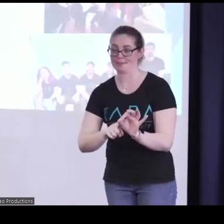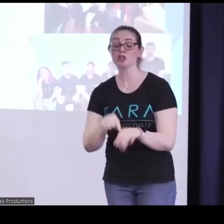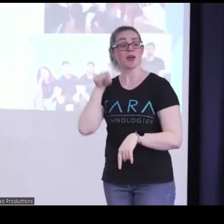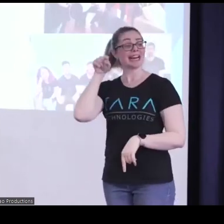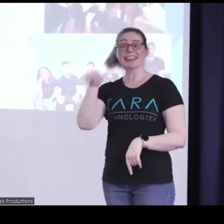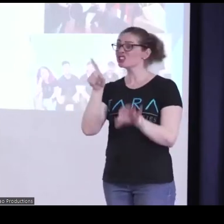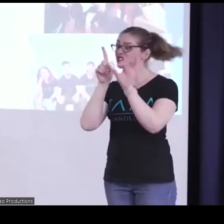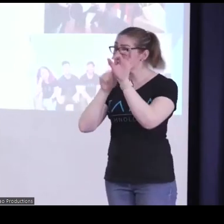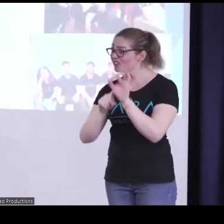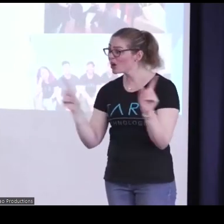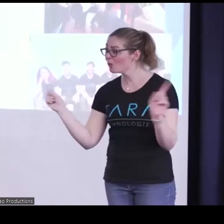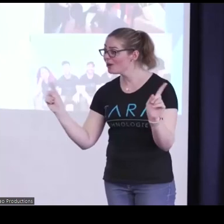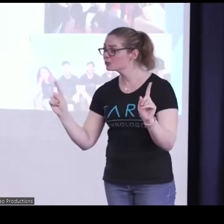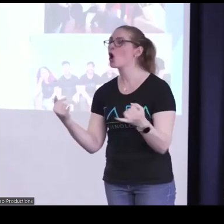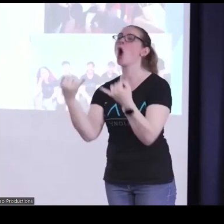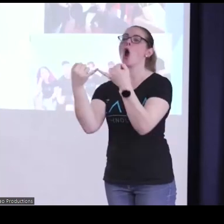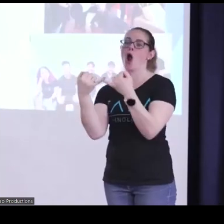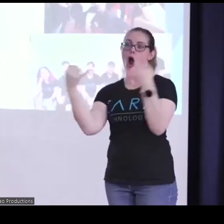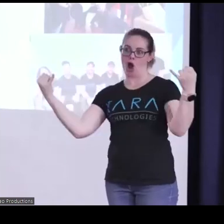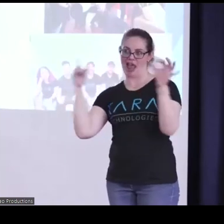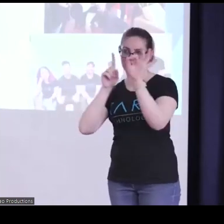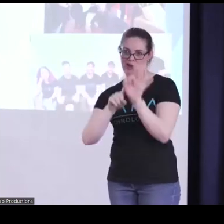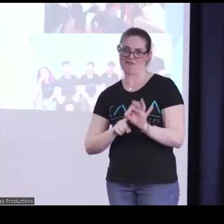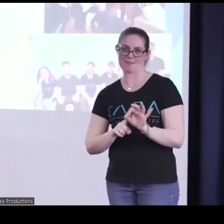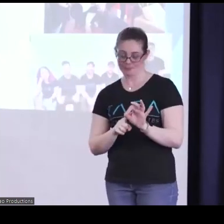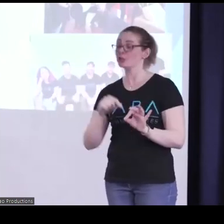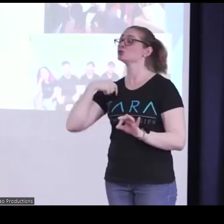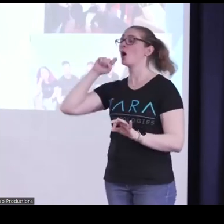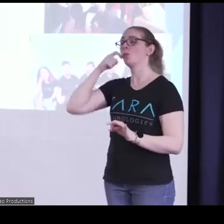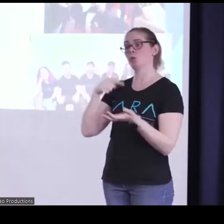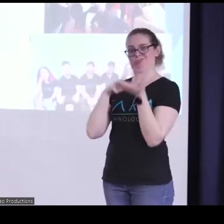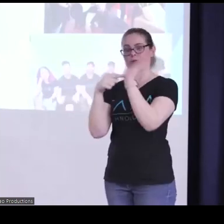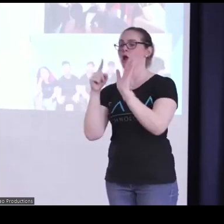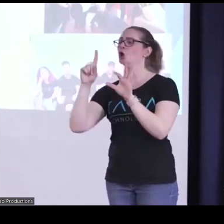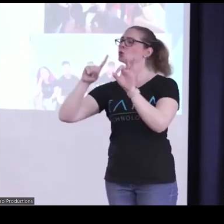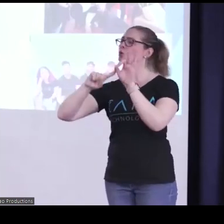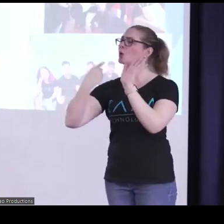So next I'll be asking you all to complete a survey. So it is an online survey.